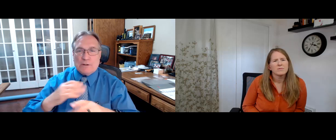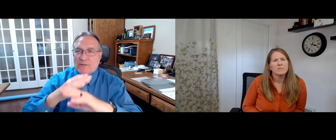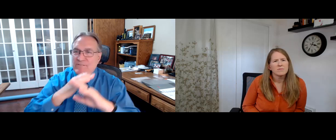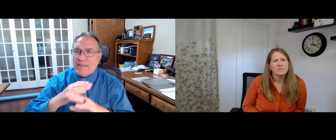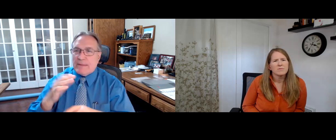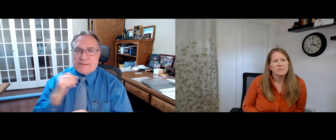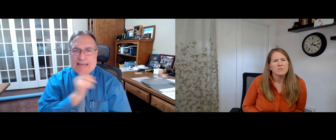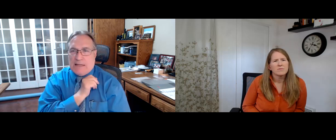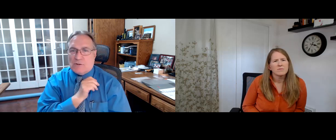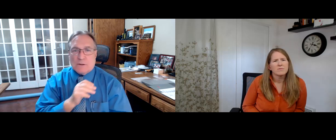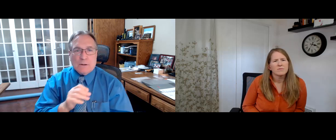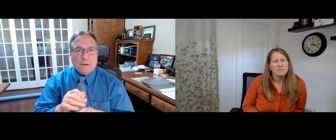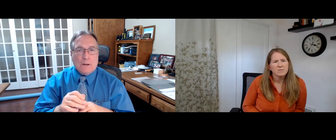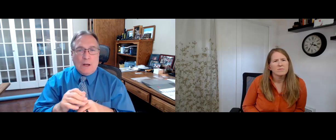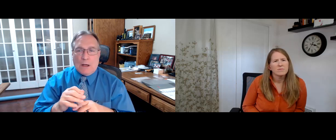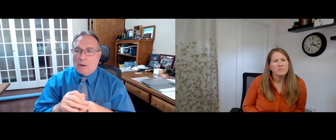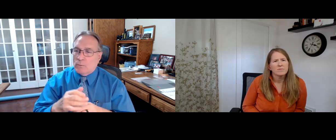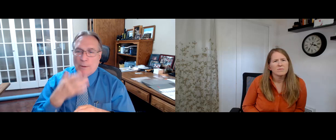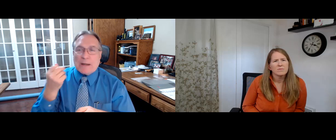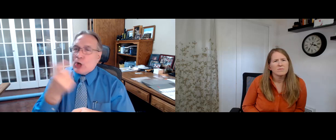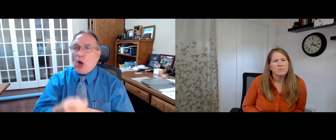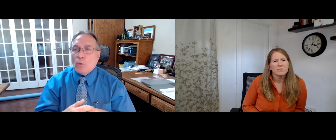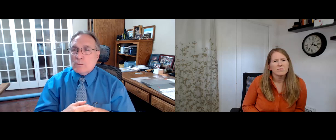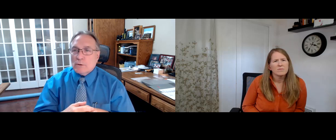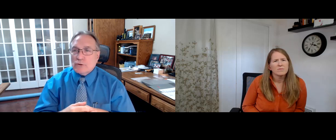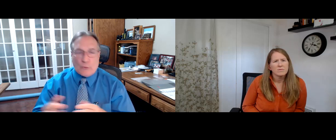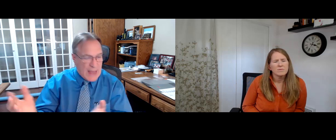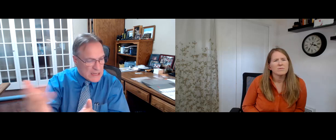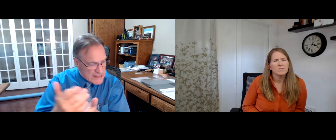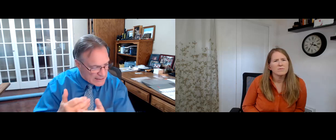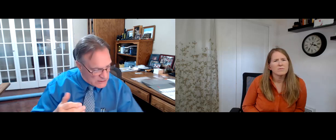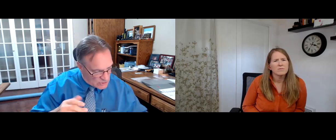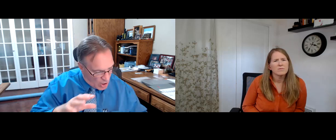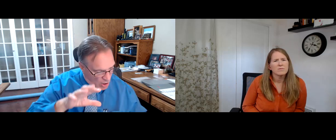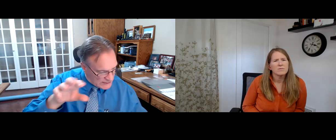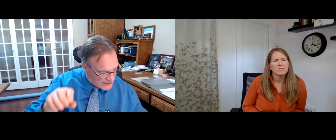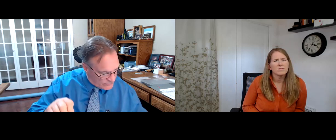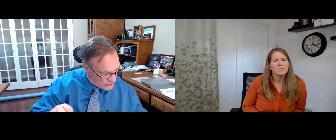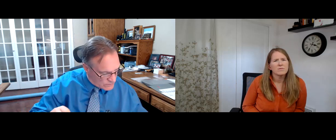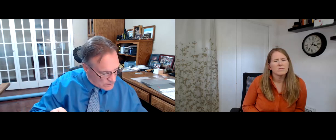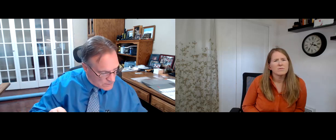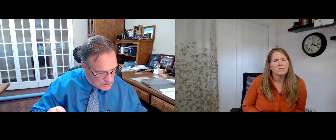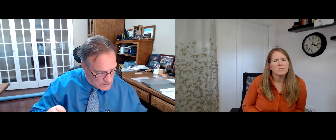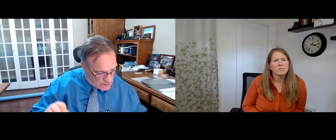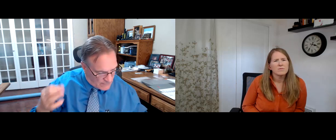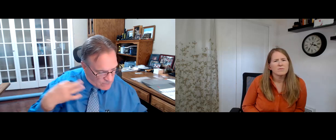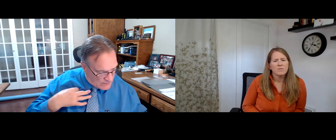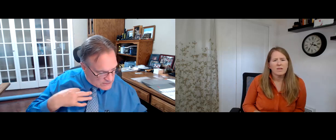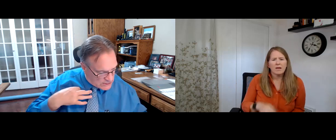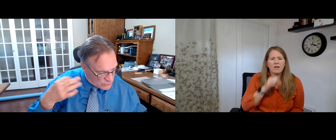to defend the saints. We better go. So they collected all together volunteers